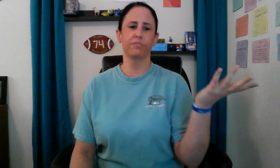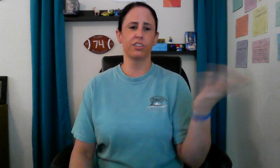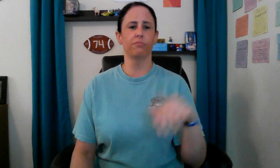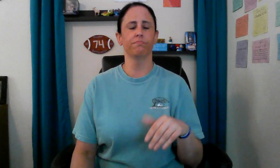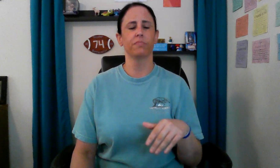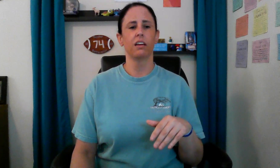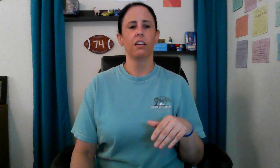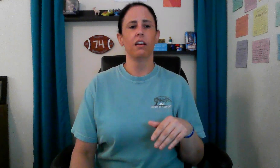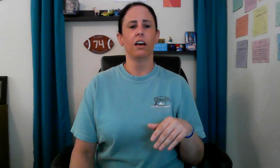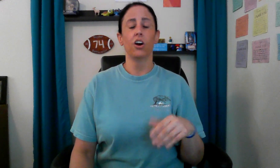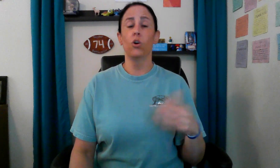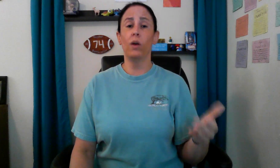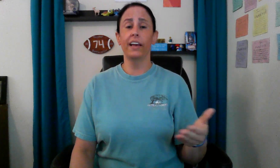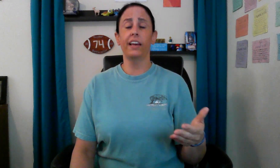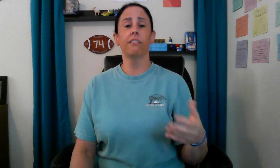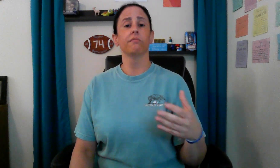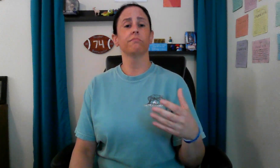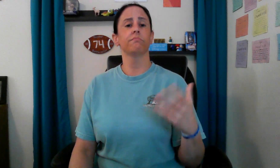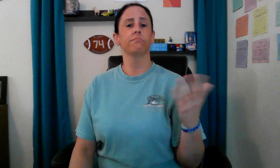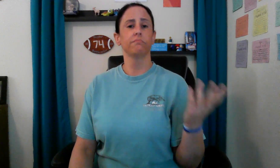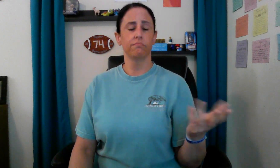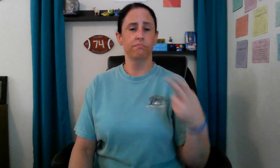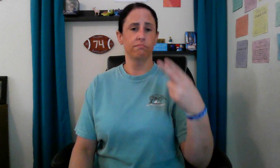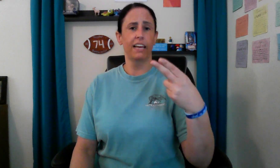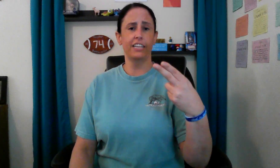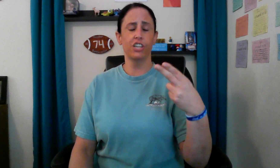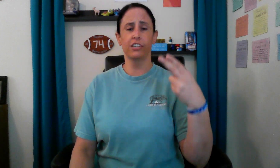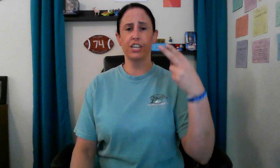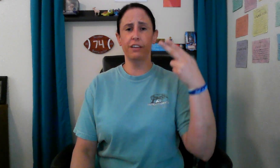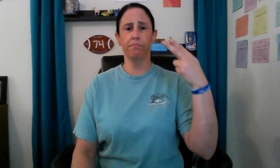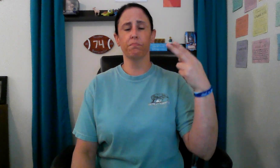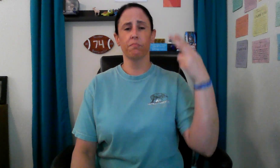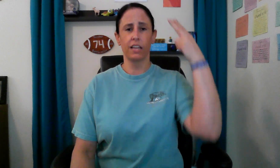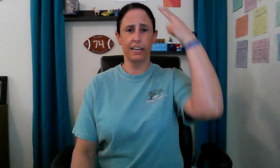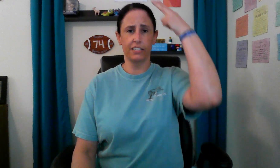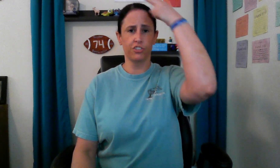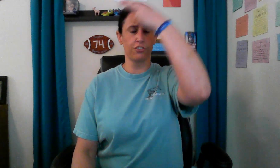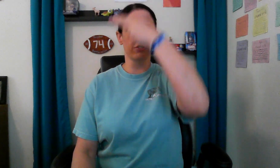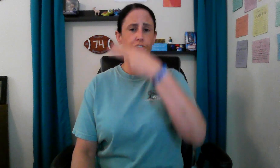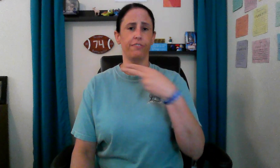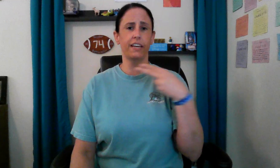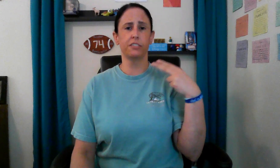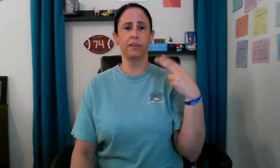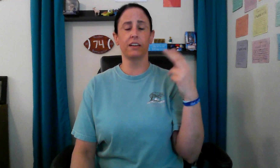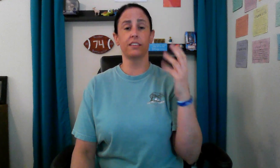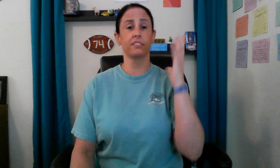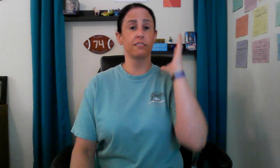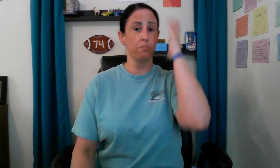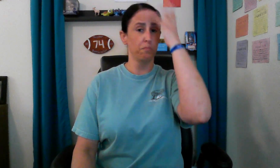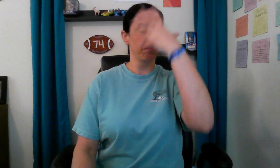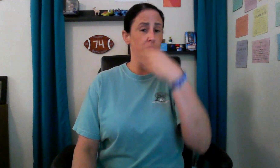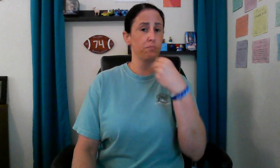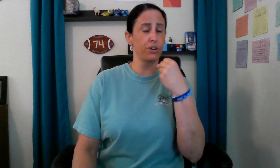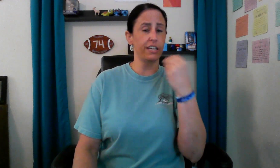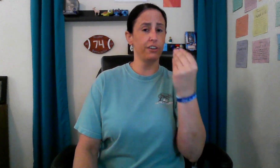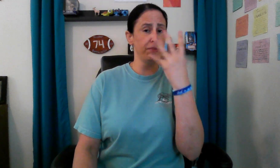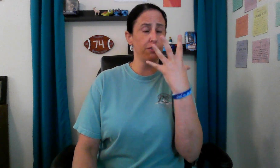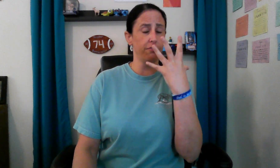So Hawaii, H handshape, and it circles your face because pretty or